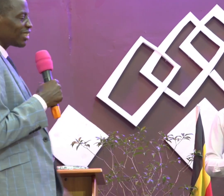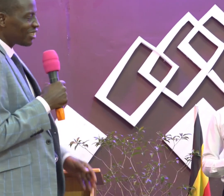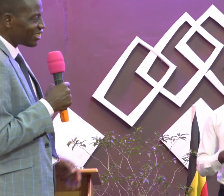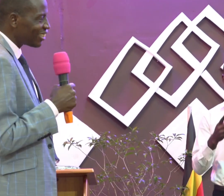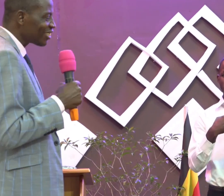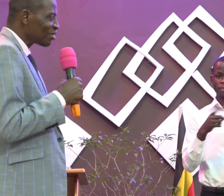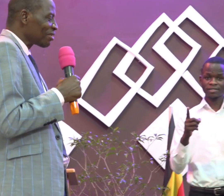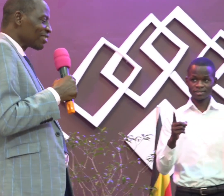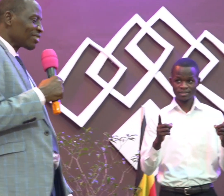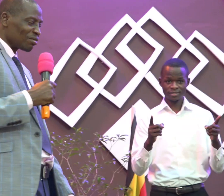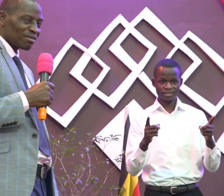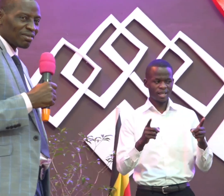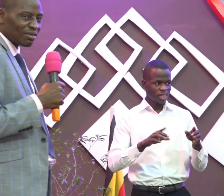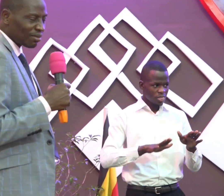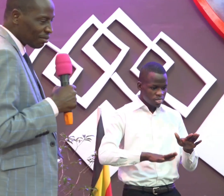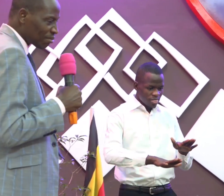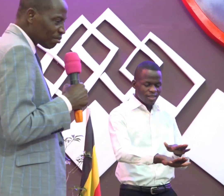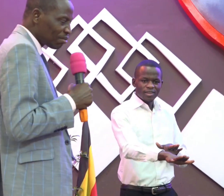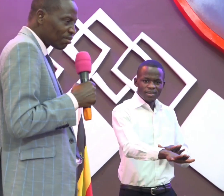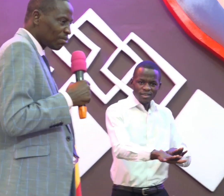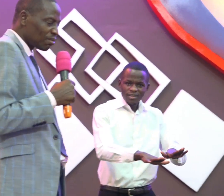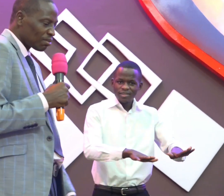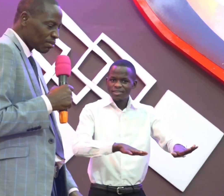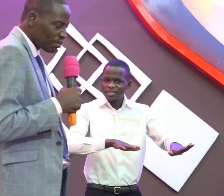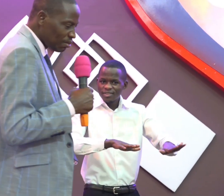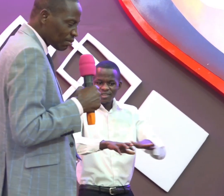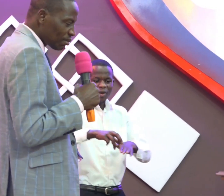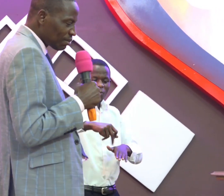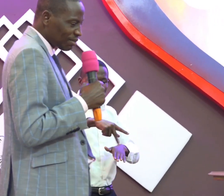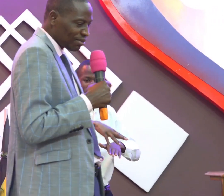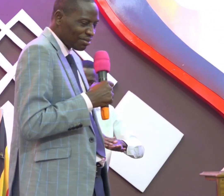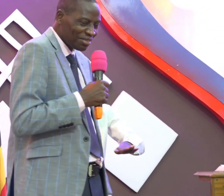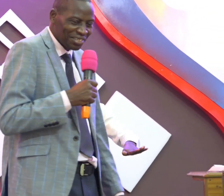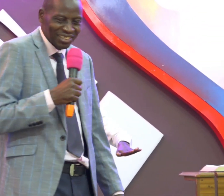Aye. But the way I went.